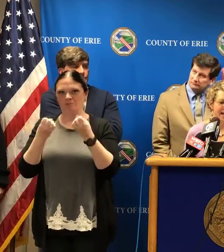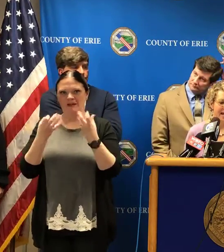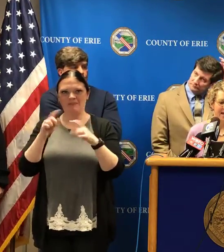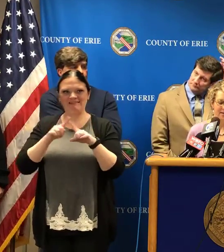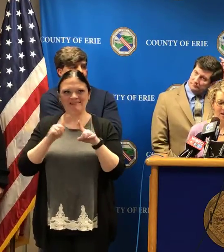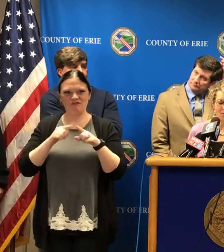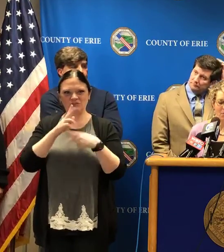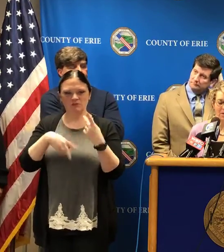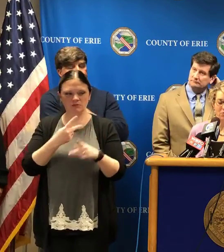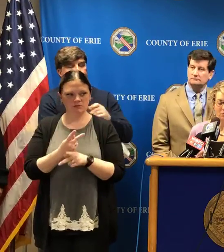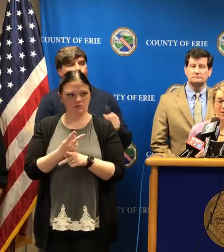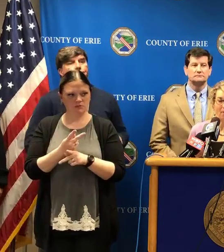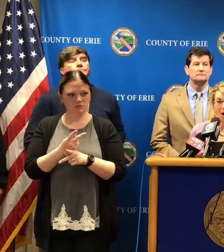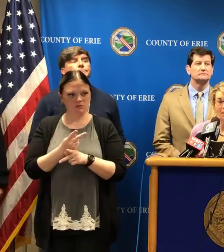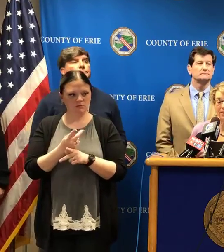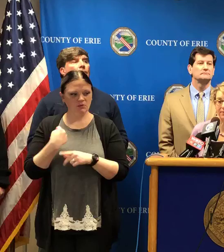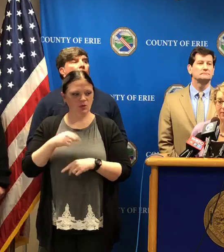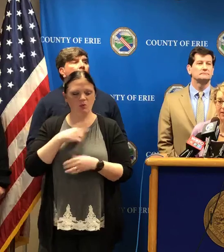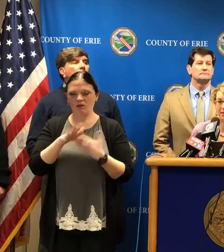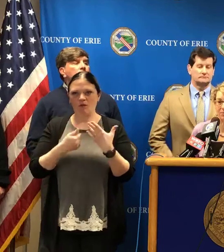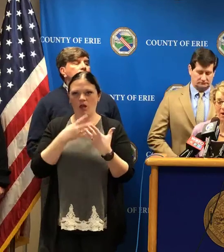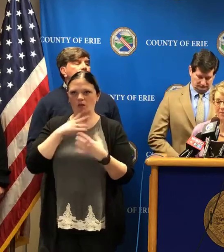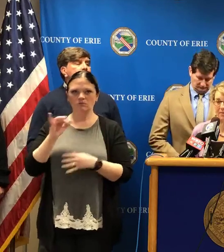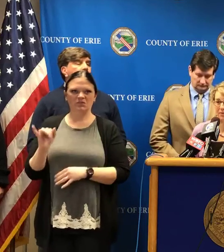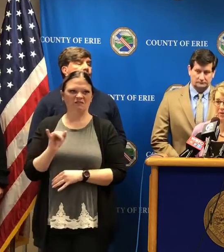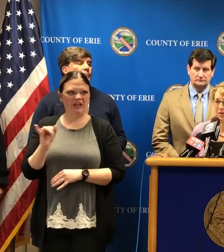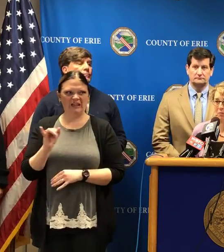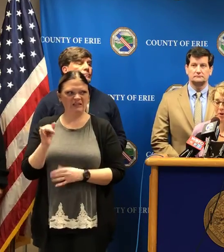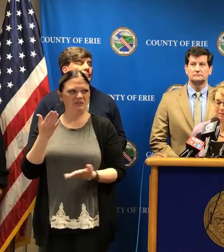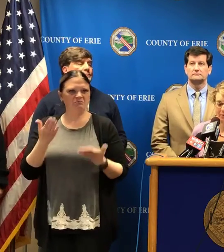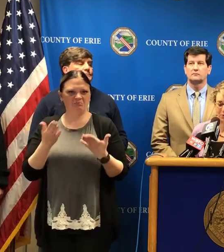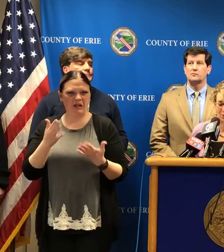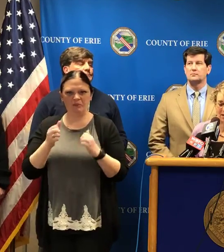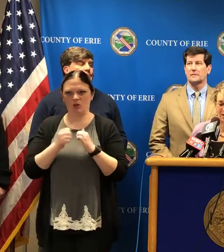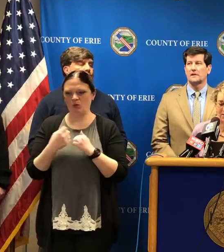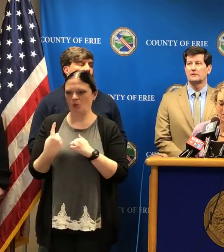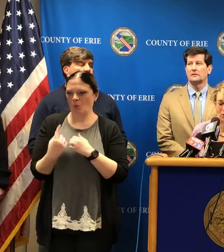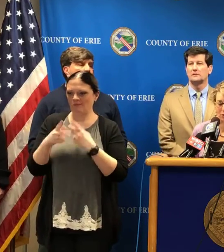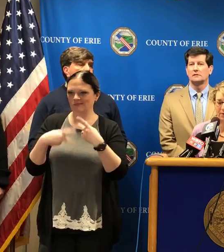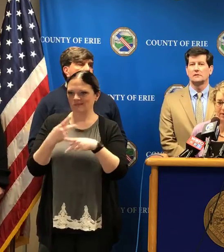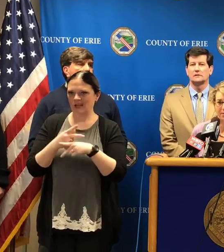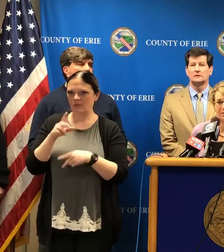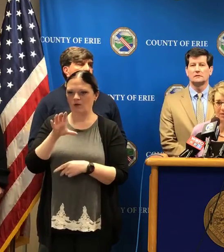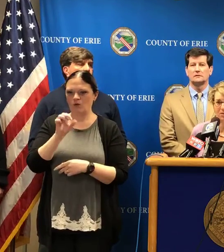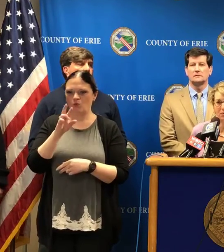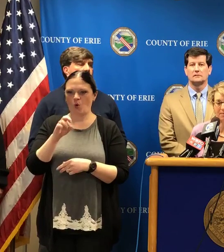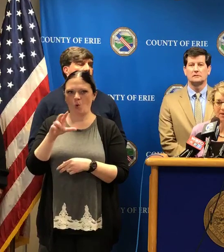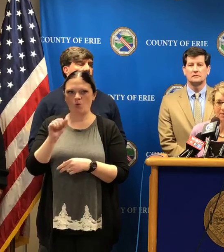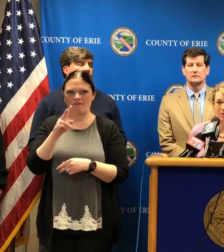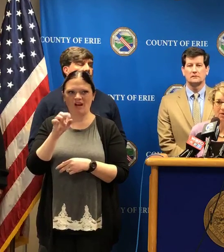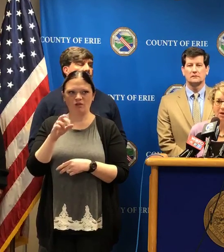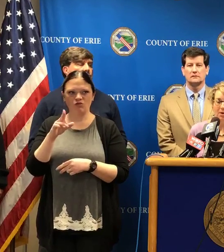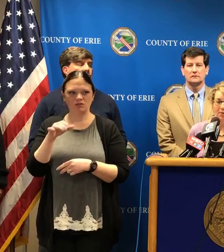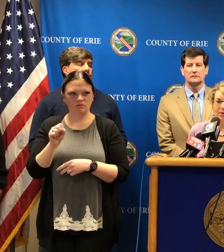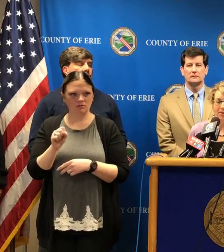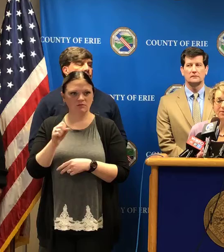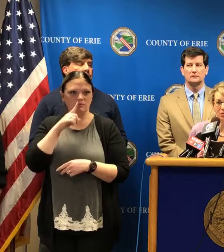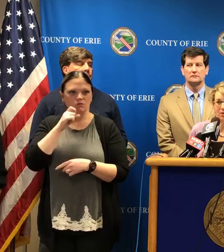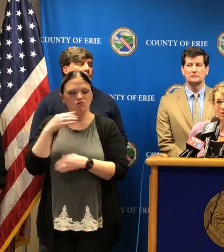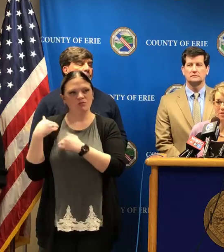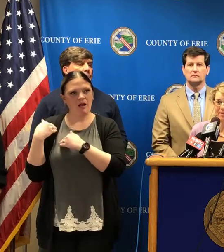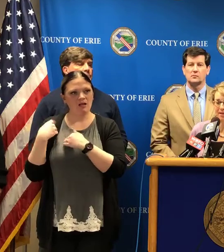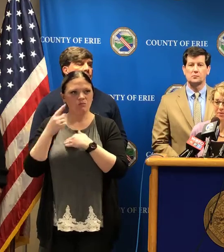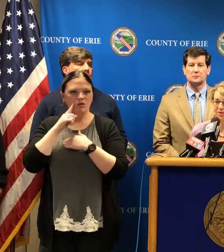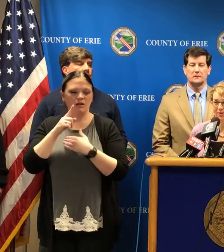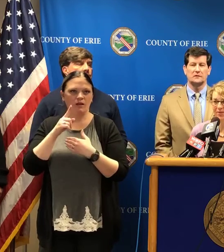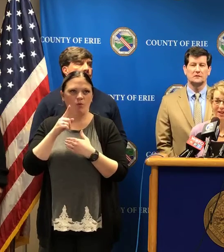strains. And we've all been infected probably with one strain of the coronavirus because it's responsible for – some of the